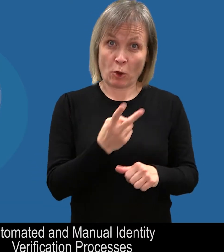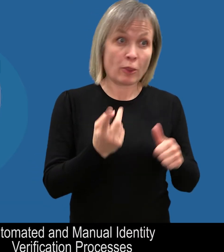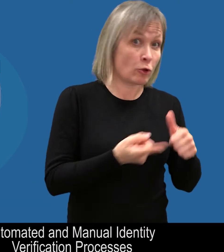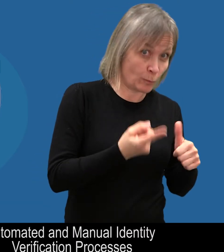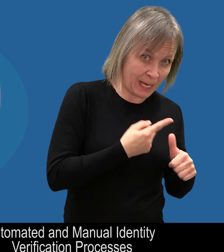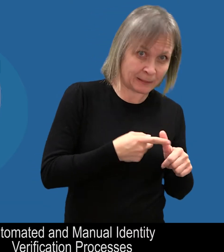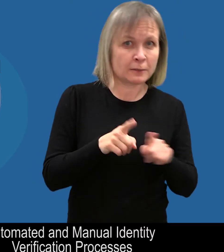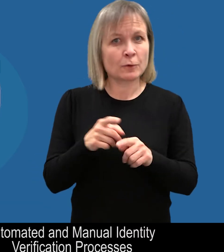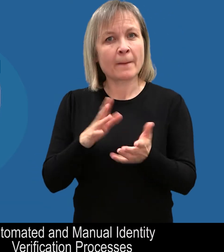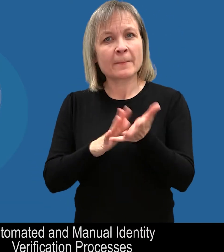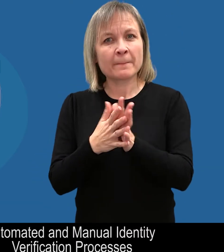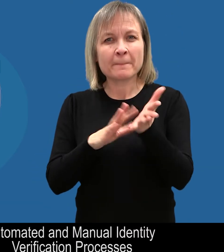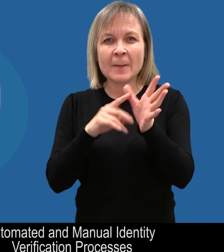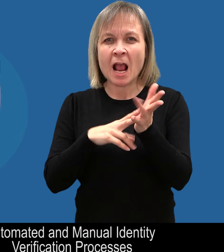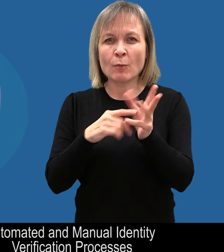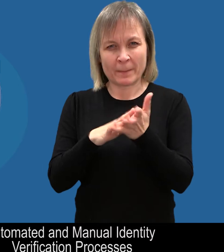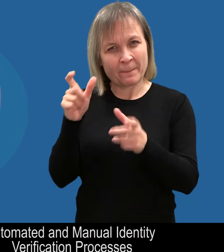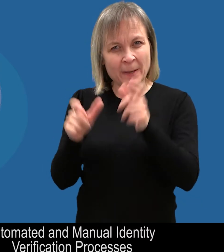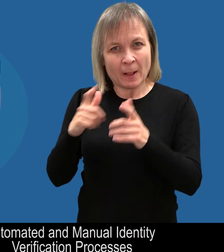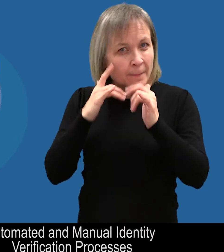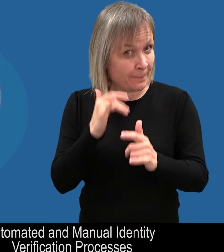Automated and manual identity verification processes.